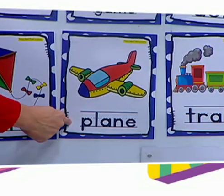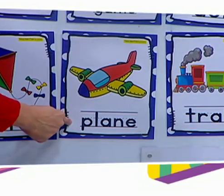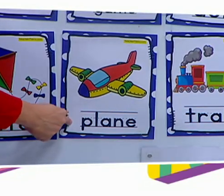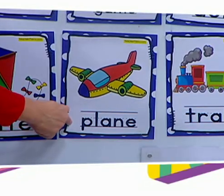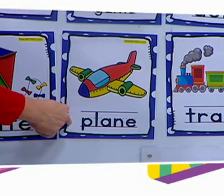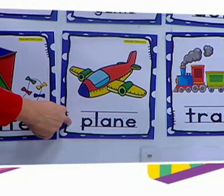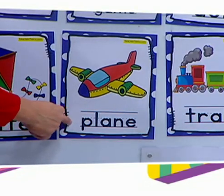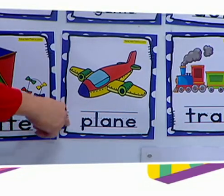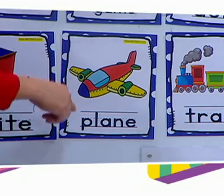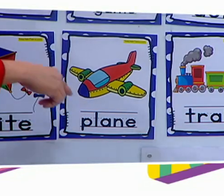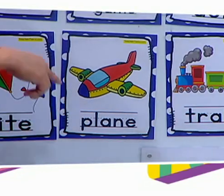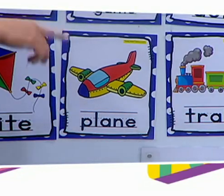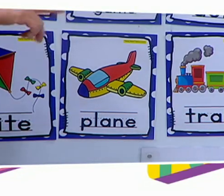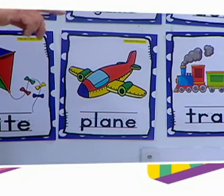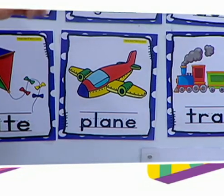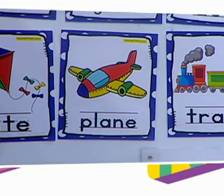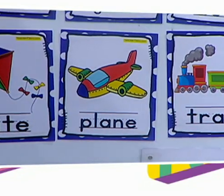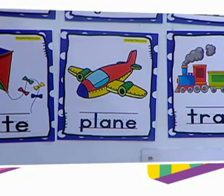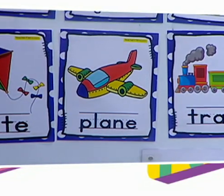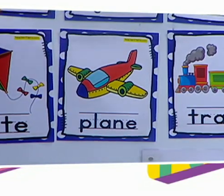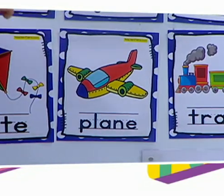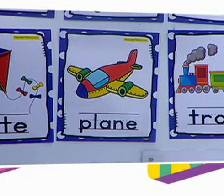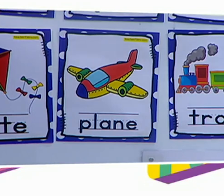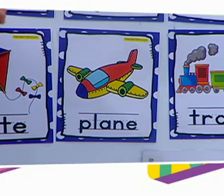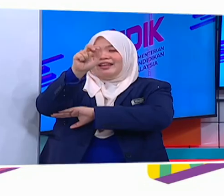Plane. How to spell?